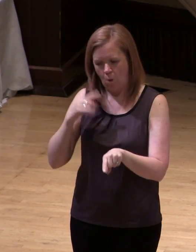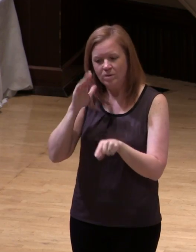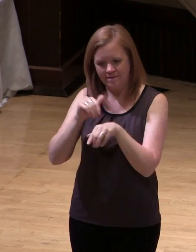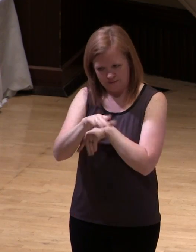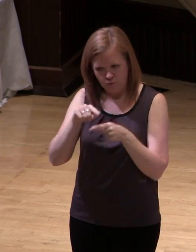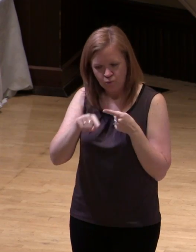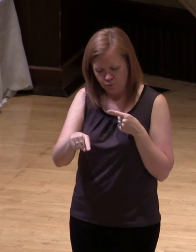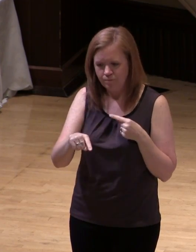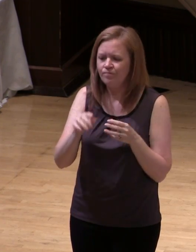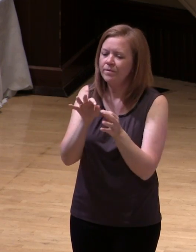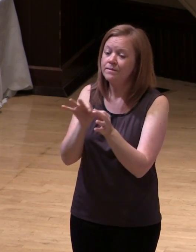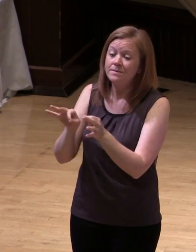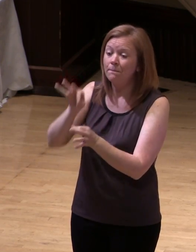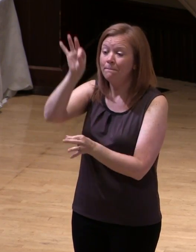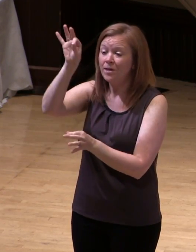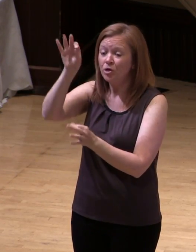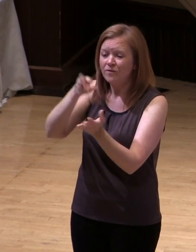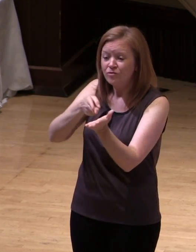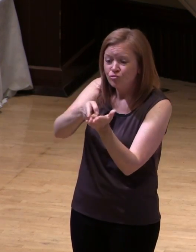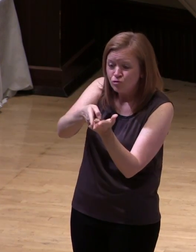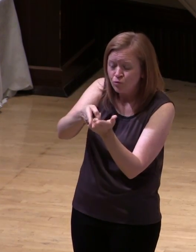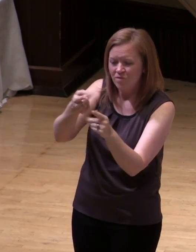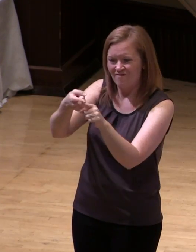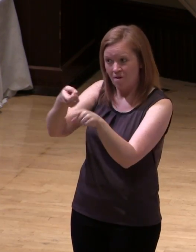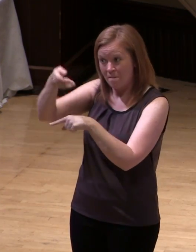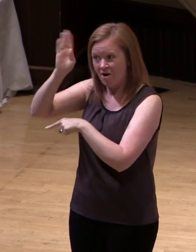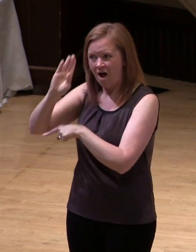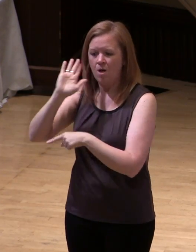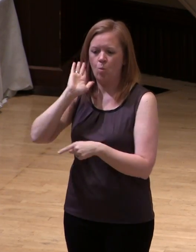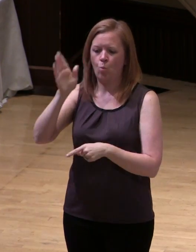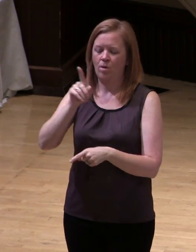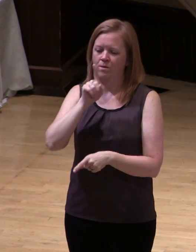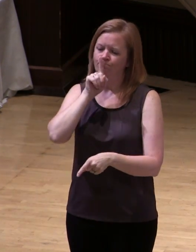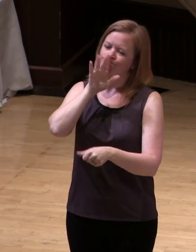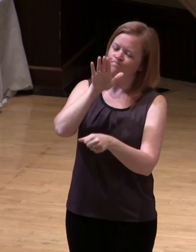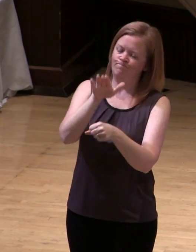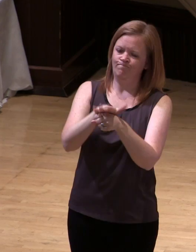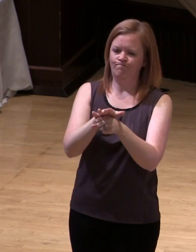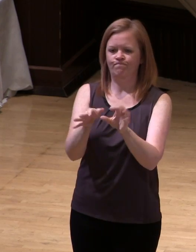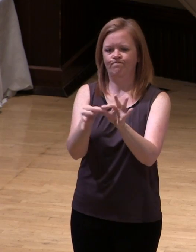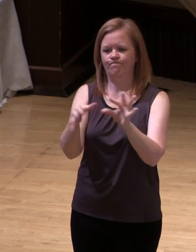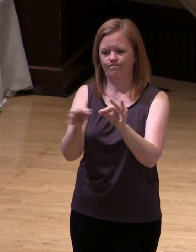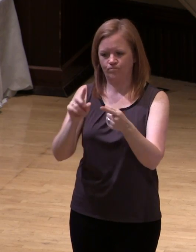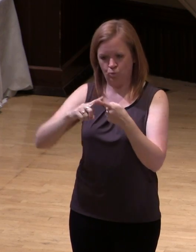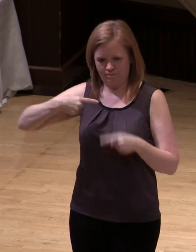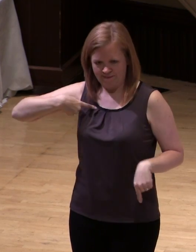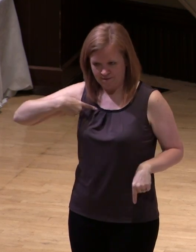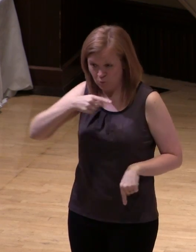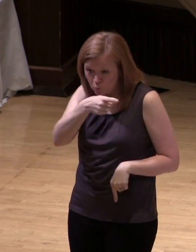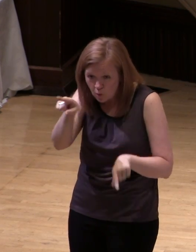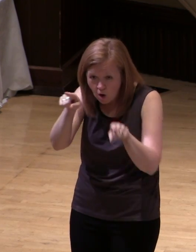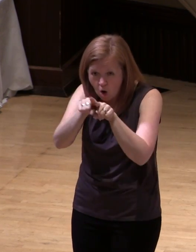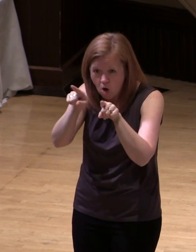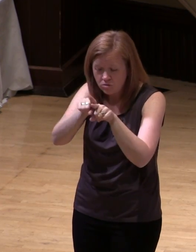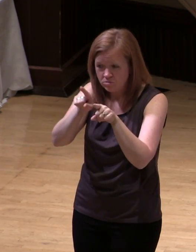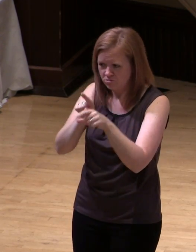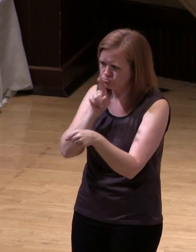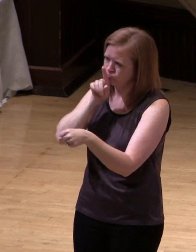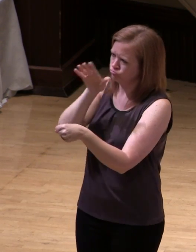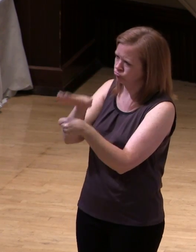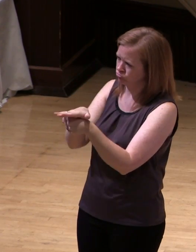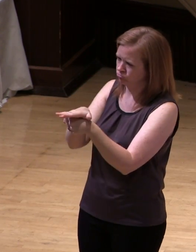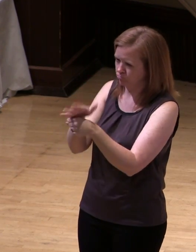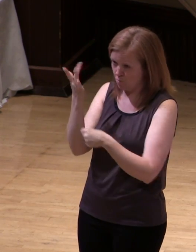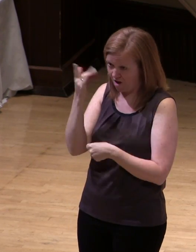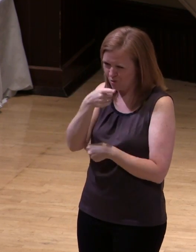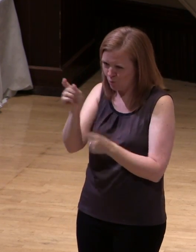the Spirit of truth that proceeds from God will testify to me. And you also testify, because you